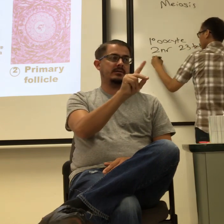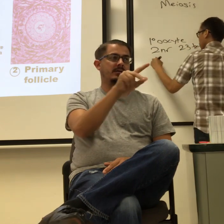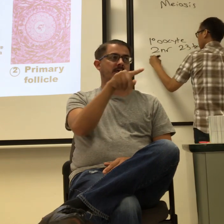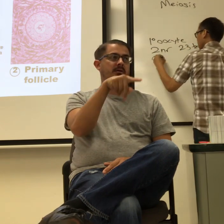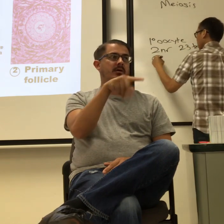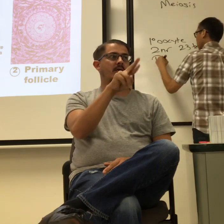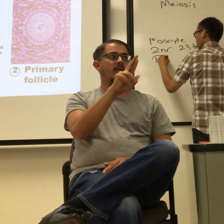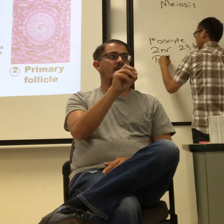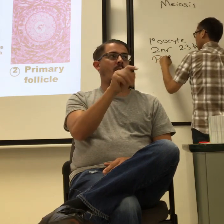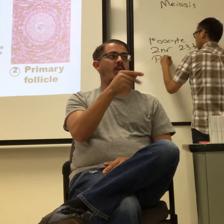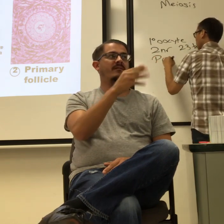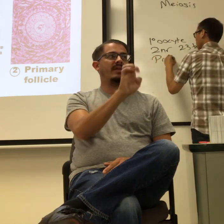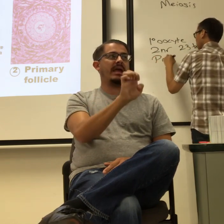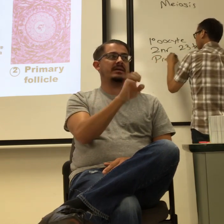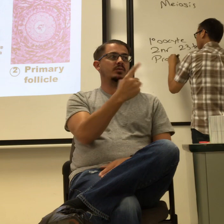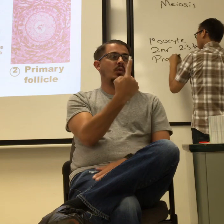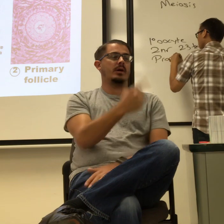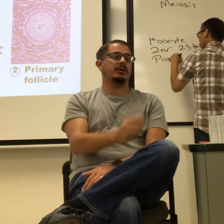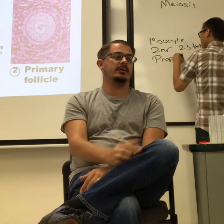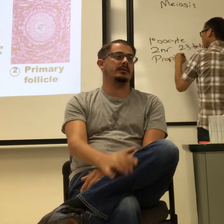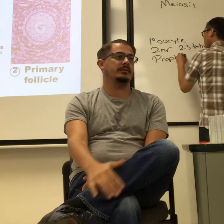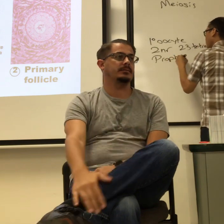prophase 1.